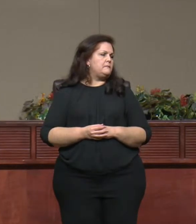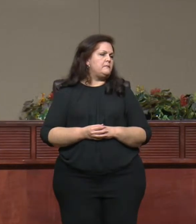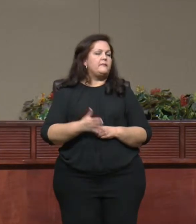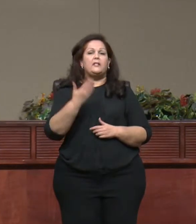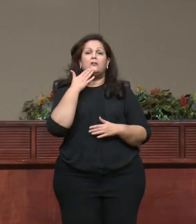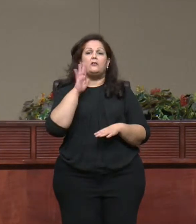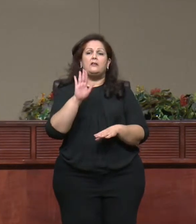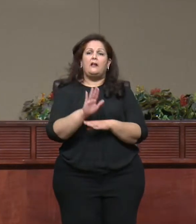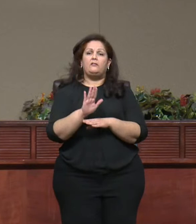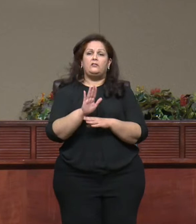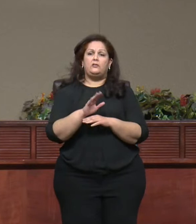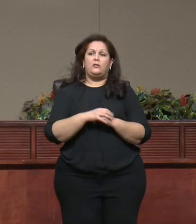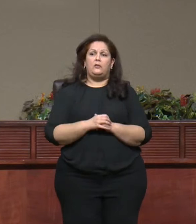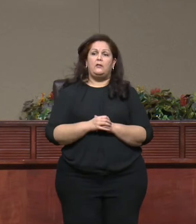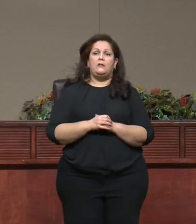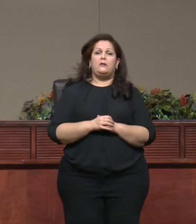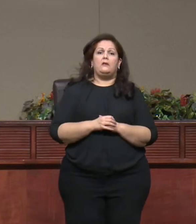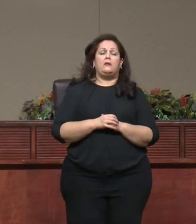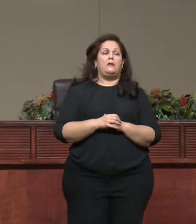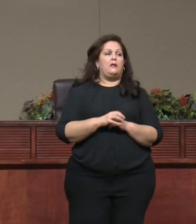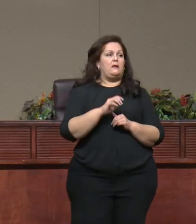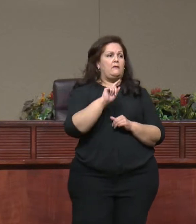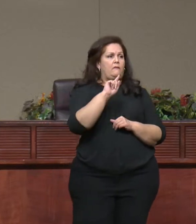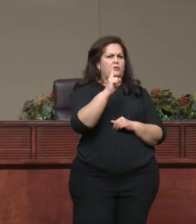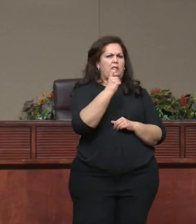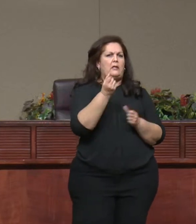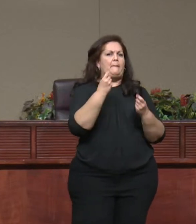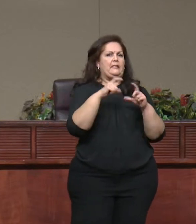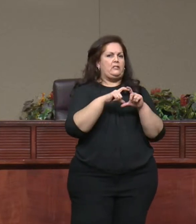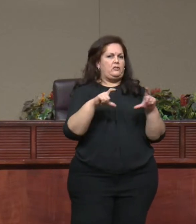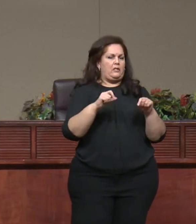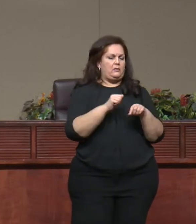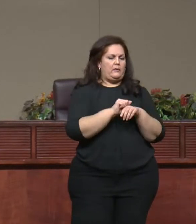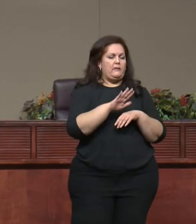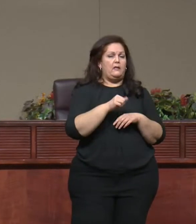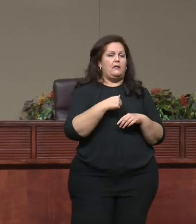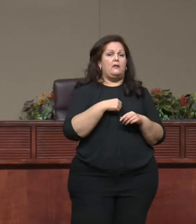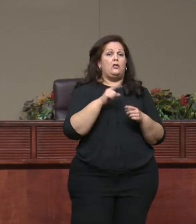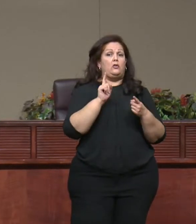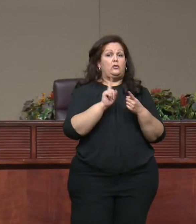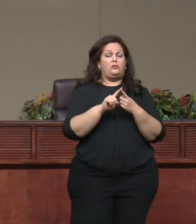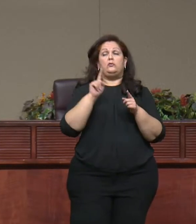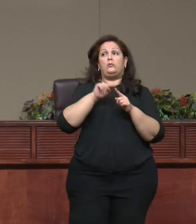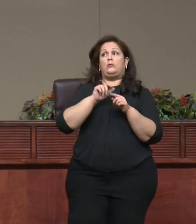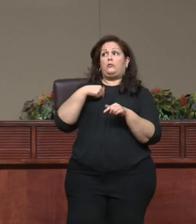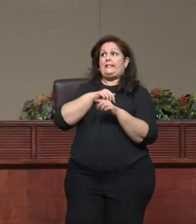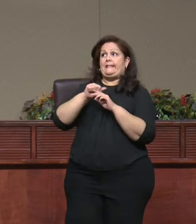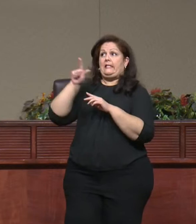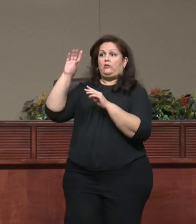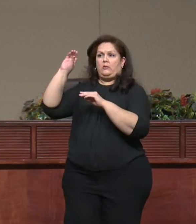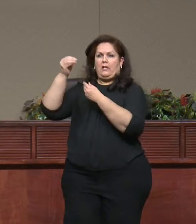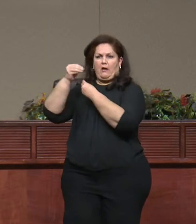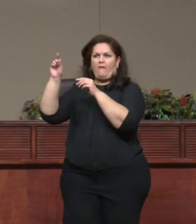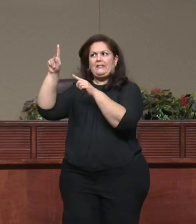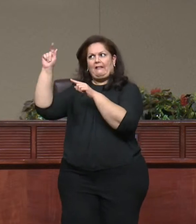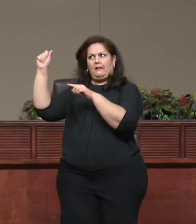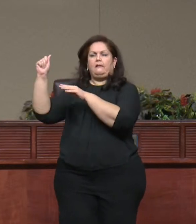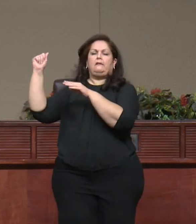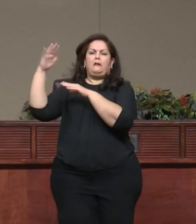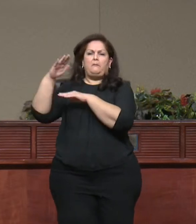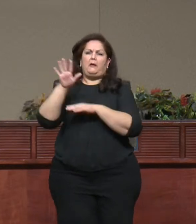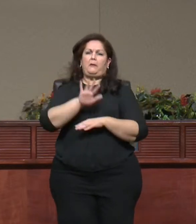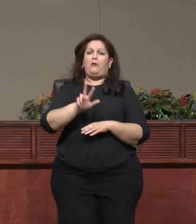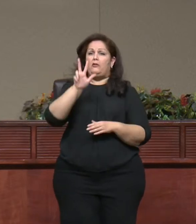Good afternoon. For the first part of the question, we have sent to the Comptroller's office for payment approximately